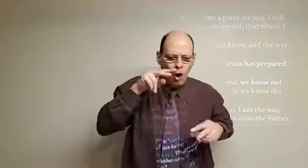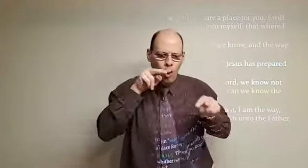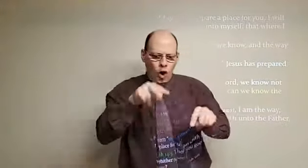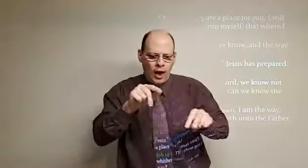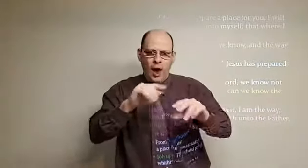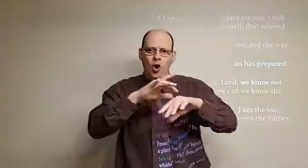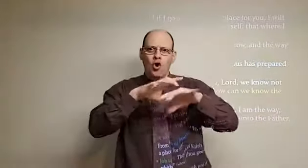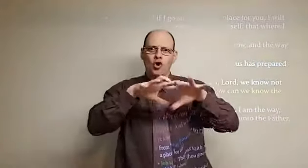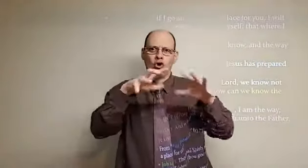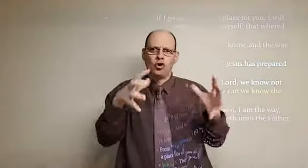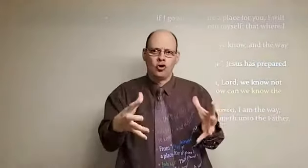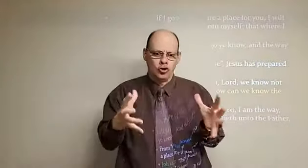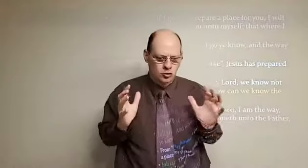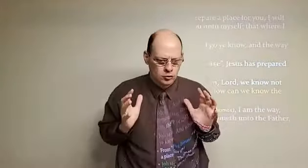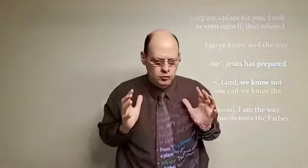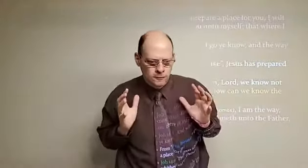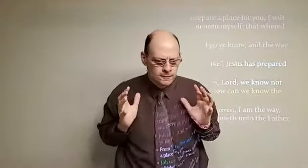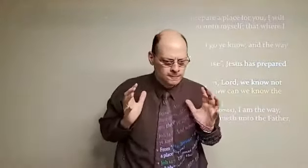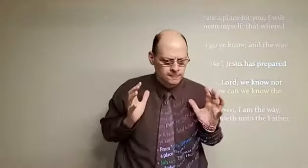and so God looked down at the earth